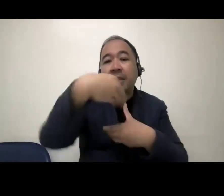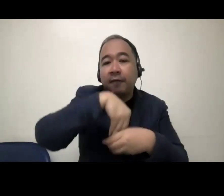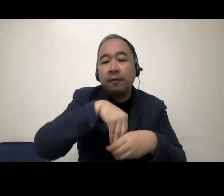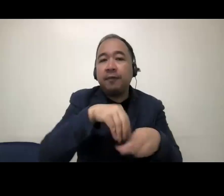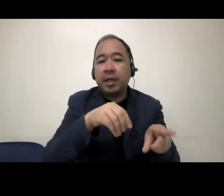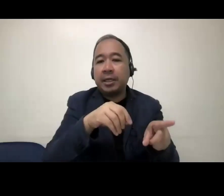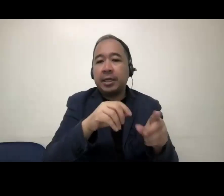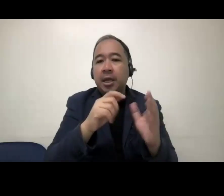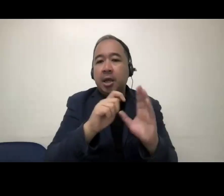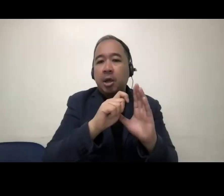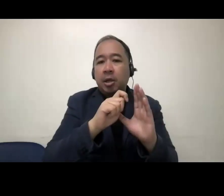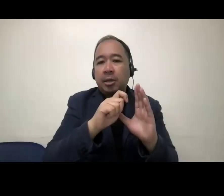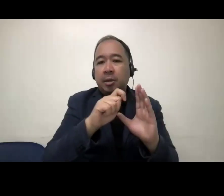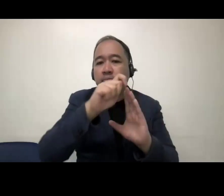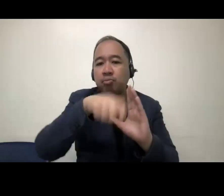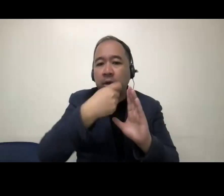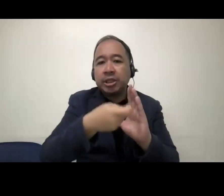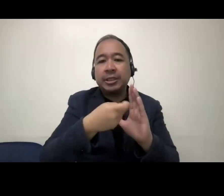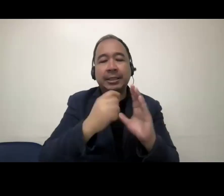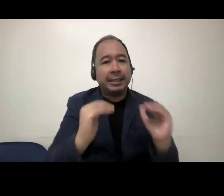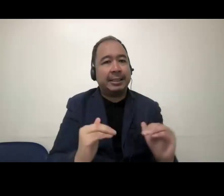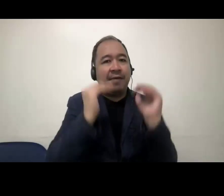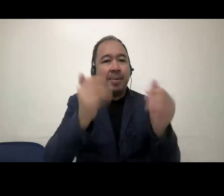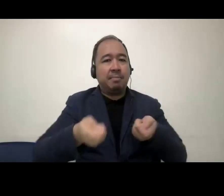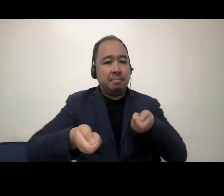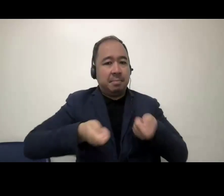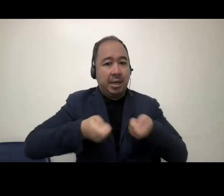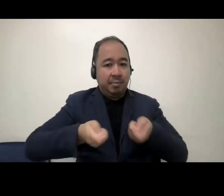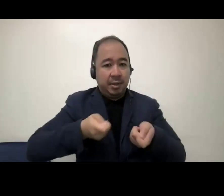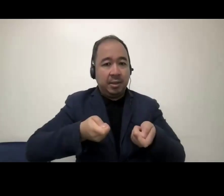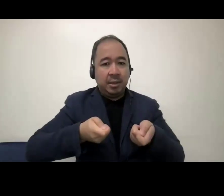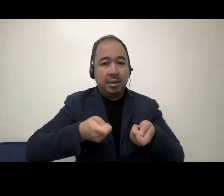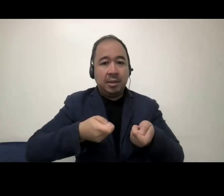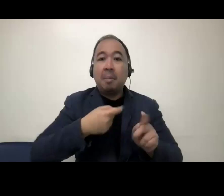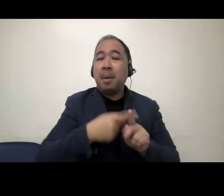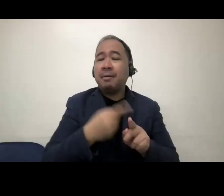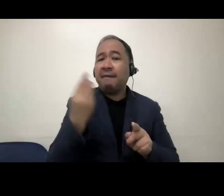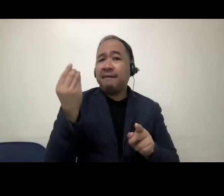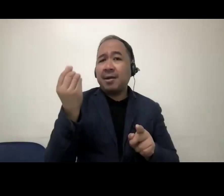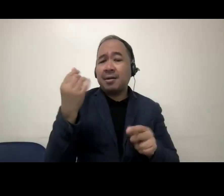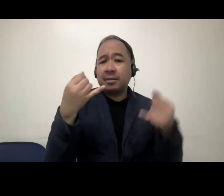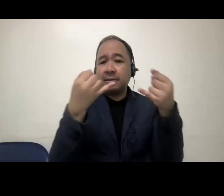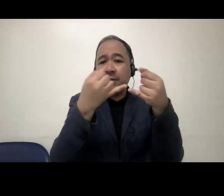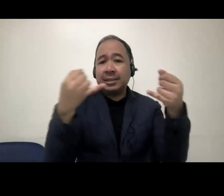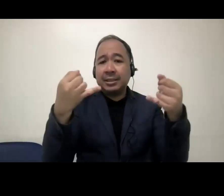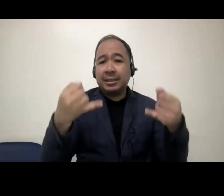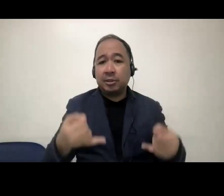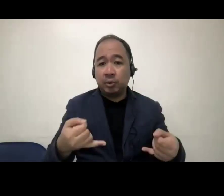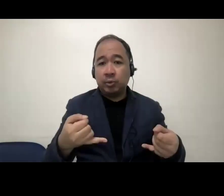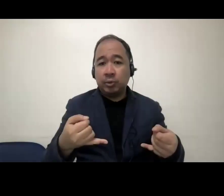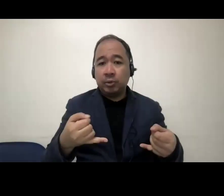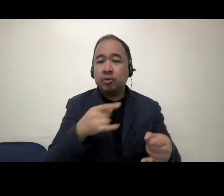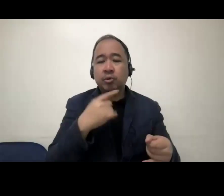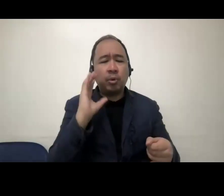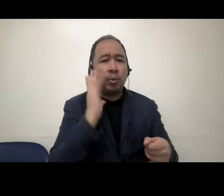regulatory bodies. And these actors must be held accountable to ensure that indigenous rights are